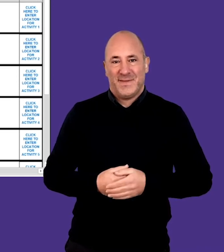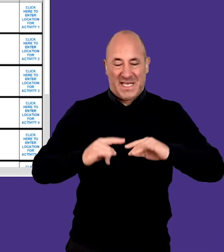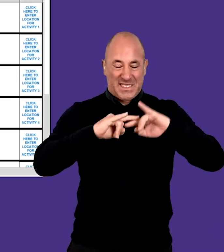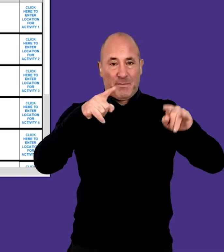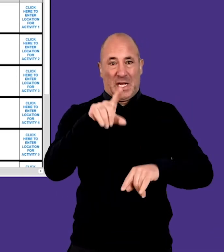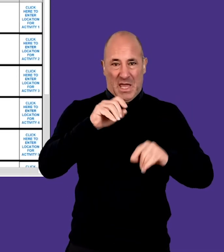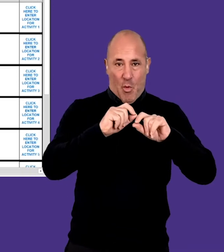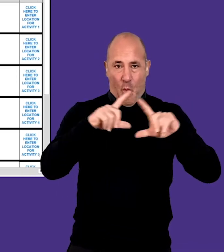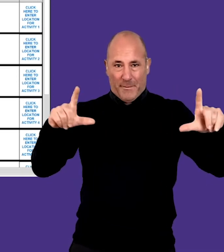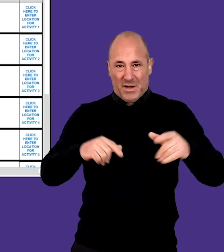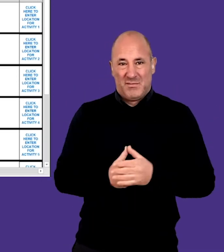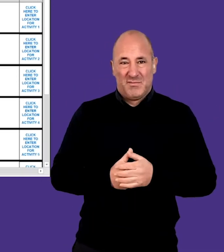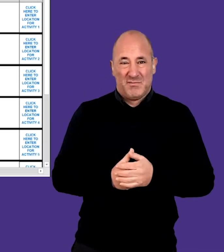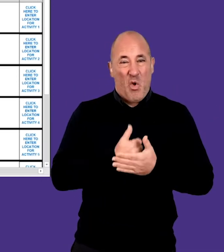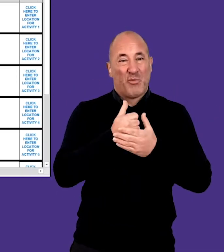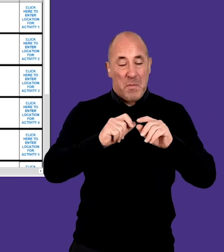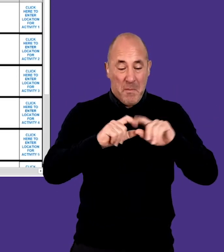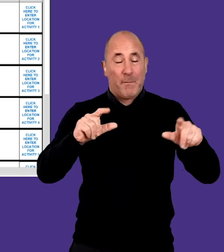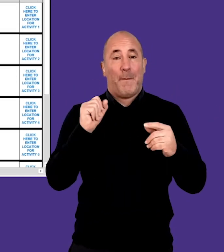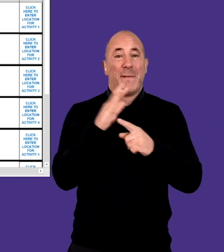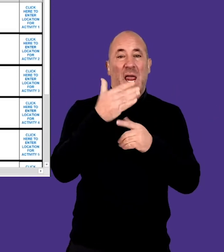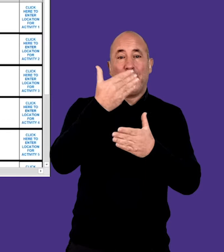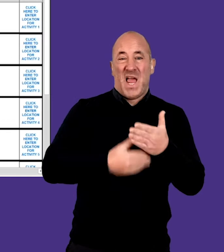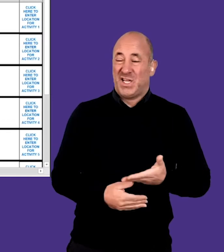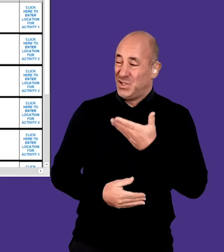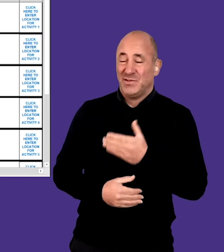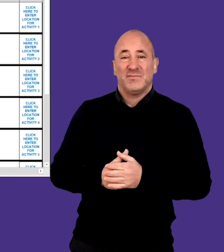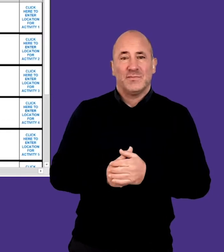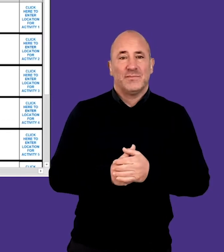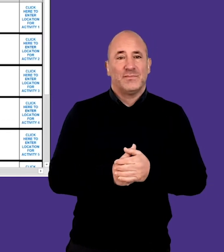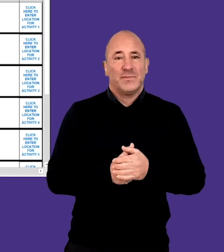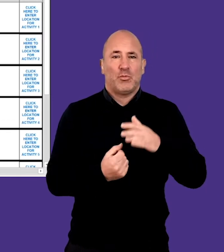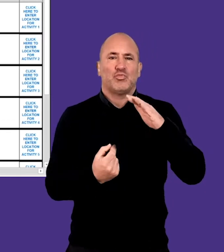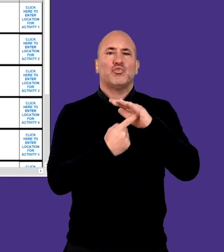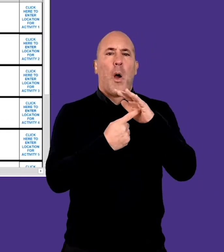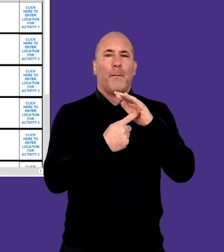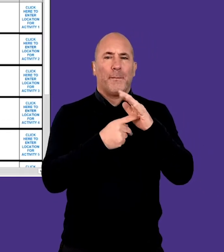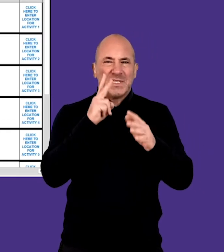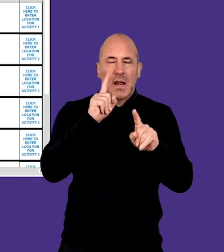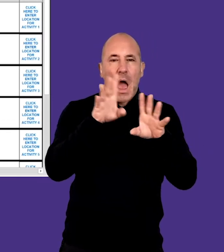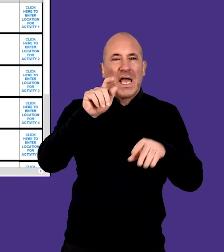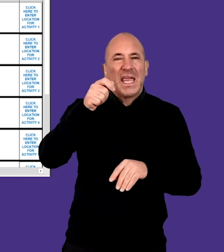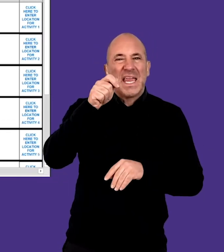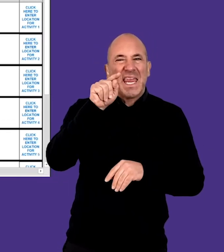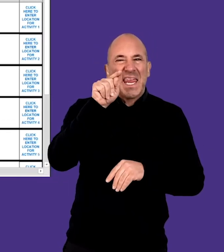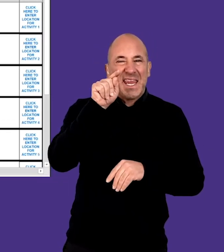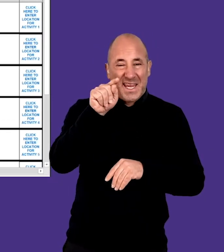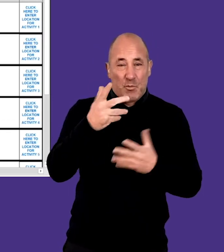When you open this template, it will always open up on this main page. You'll find a key at